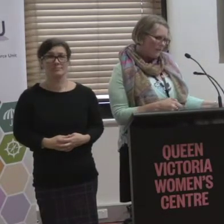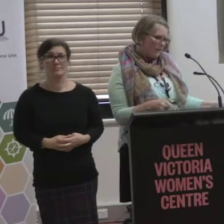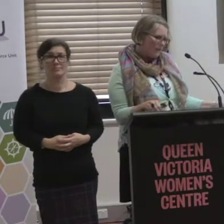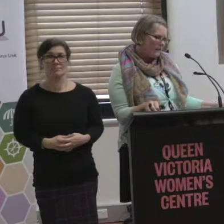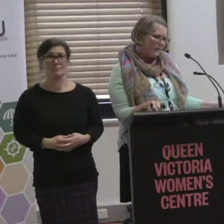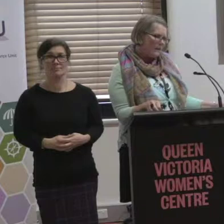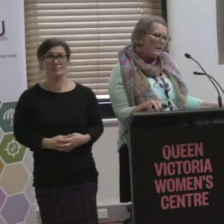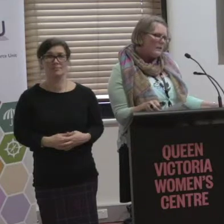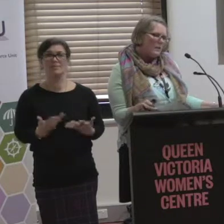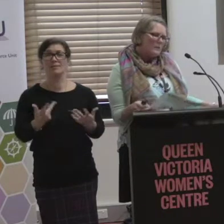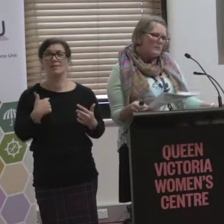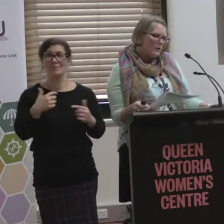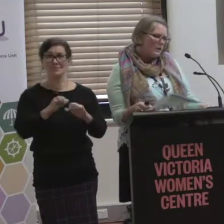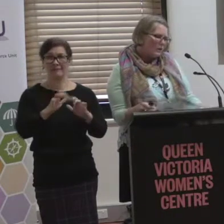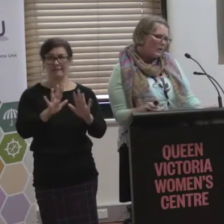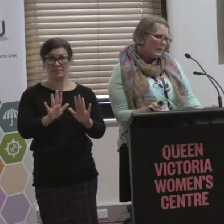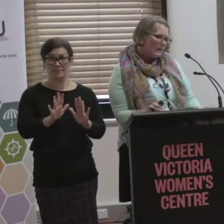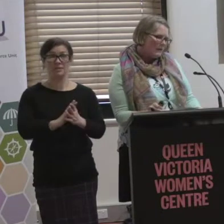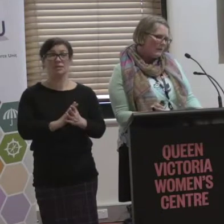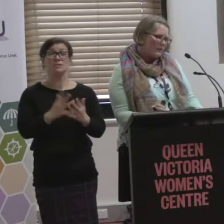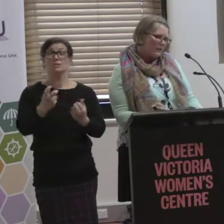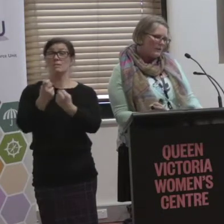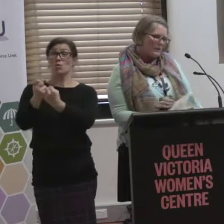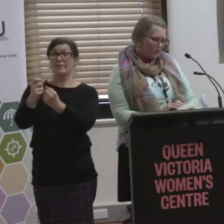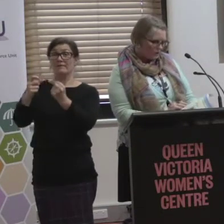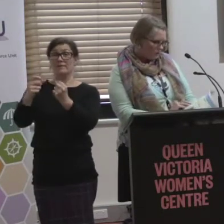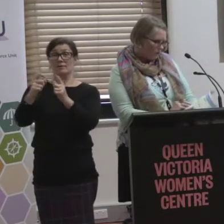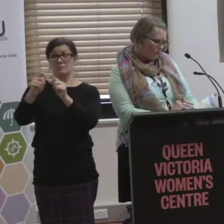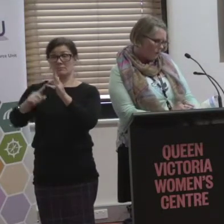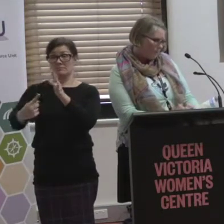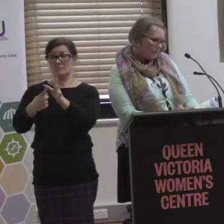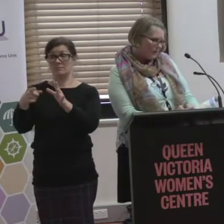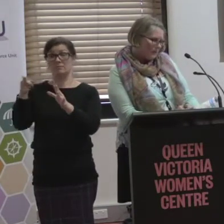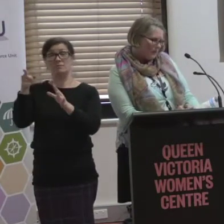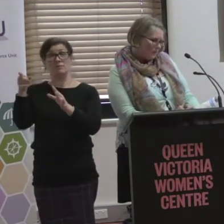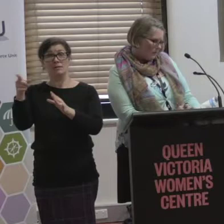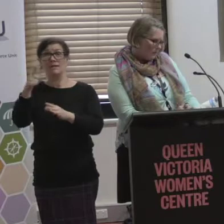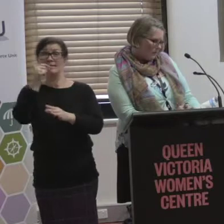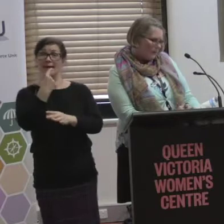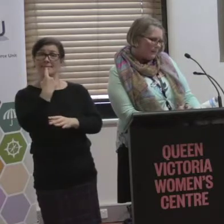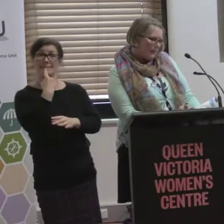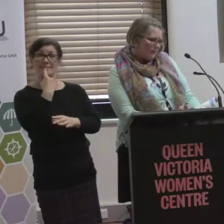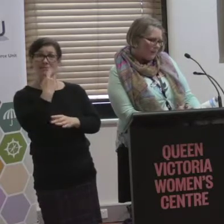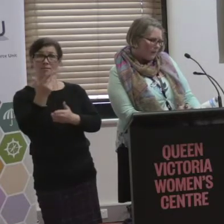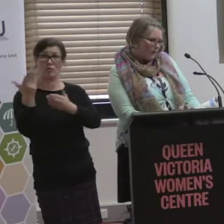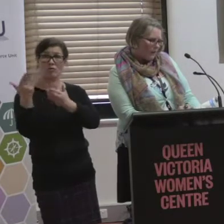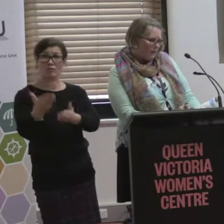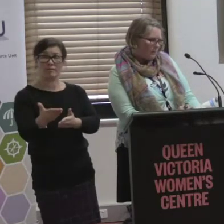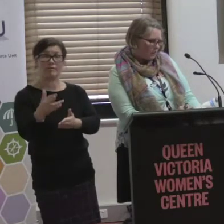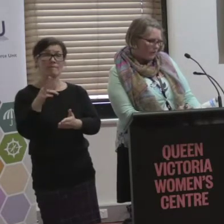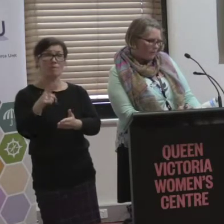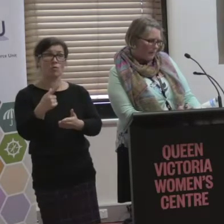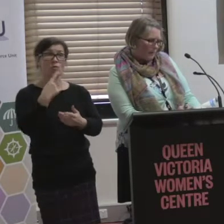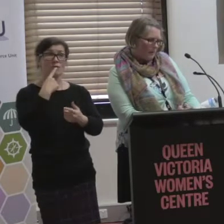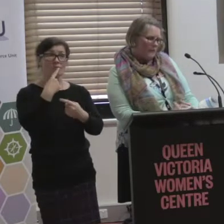I'll just clarify this, sorry. So a supportive attorney gives authority not only to undertake the information power,